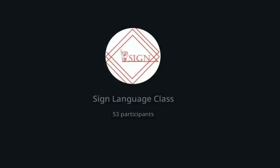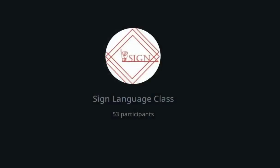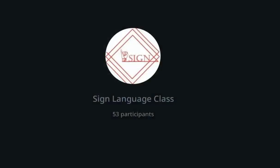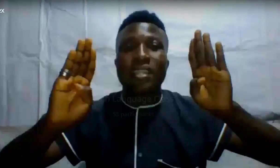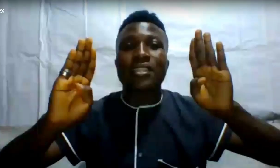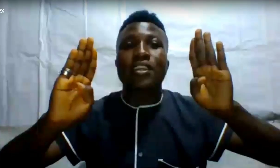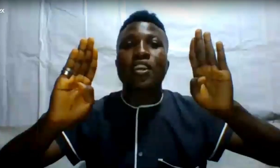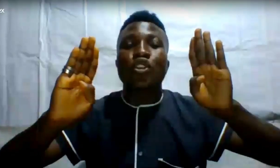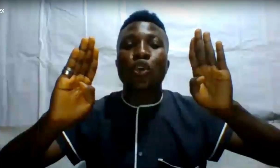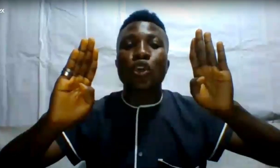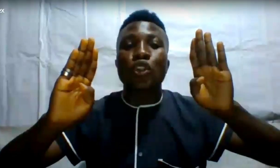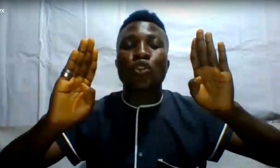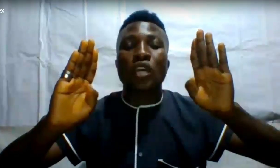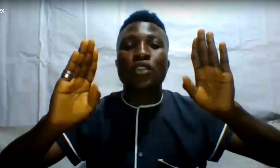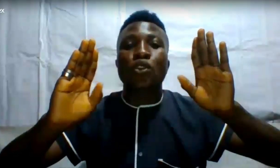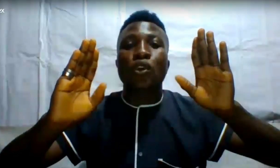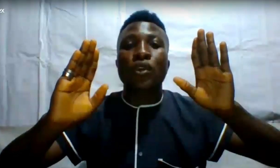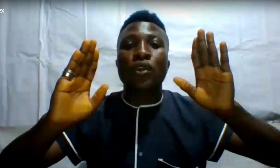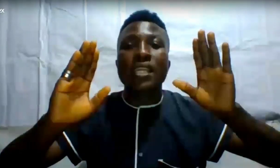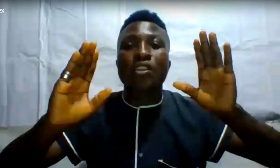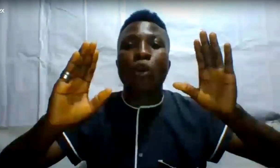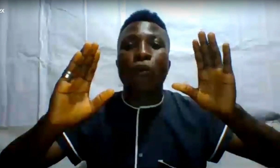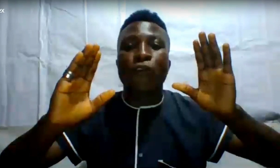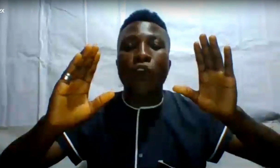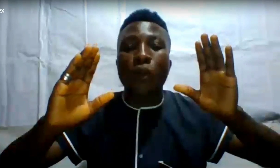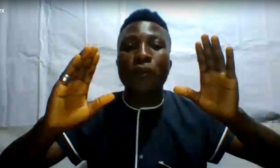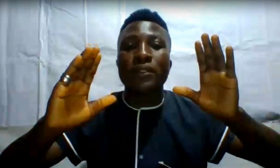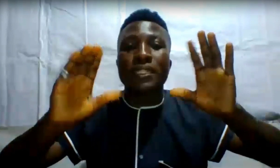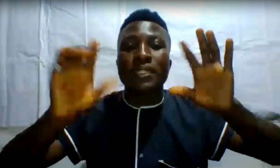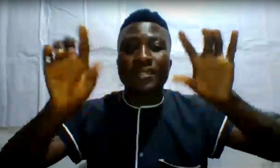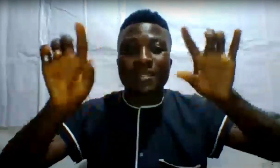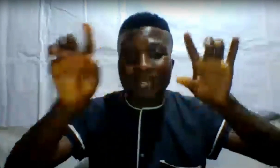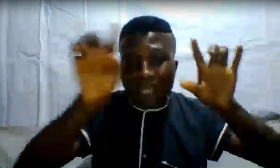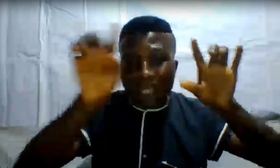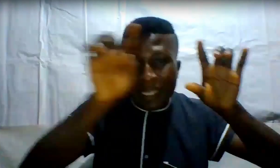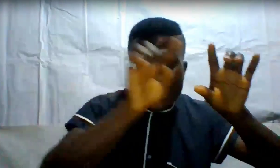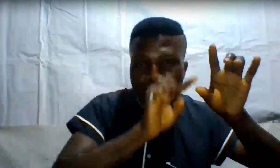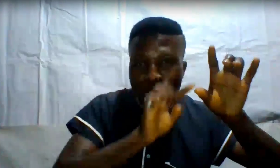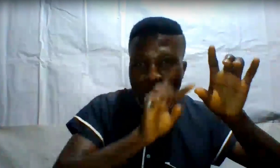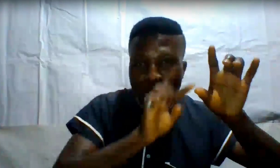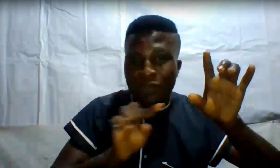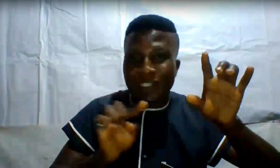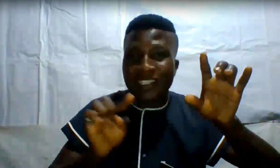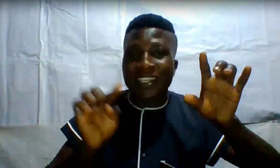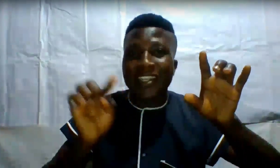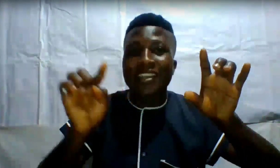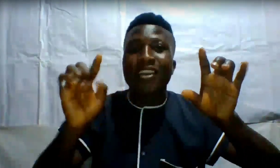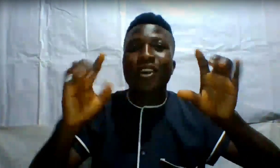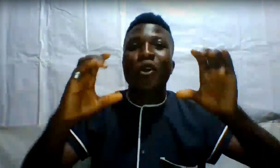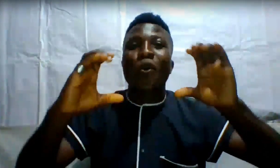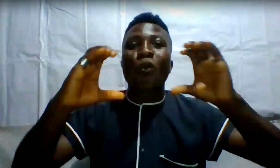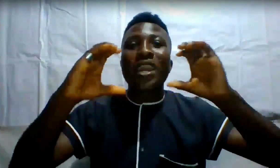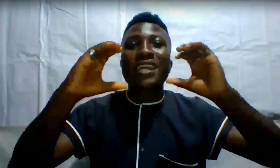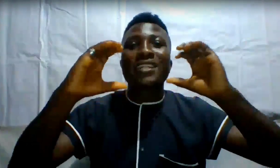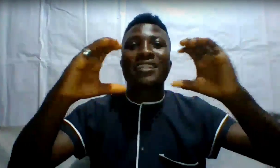said you're going to try to create or form the C, the way you write your C, with